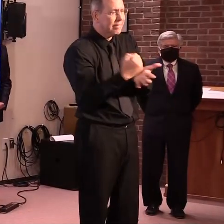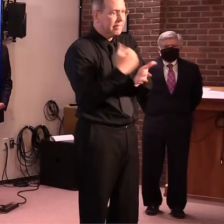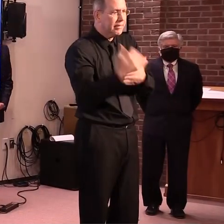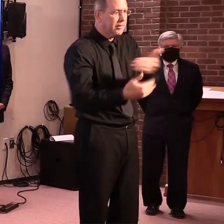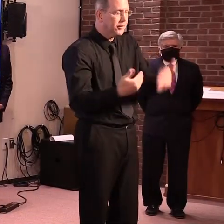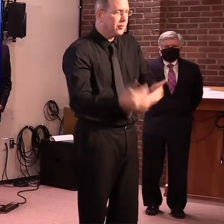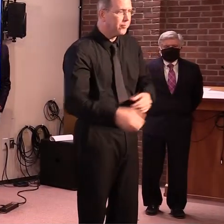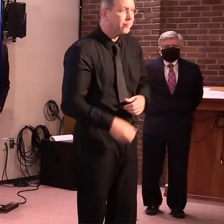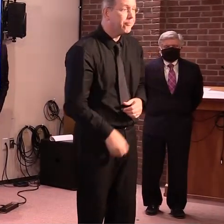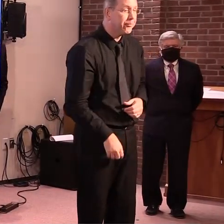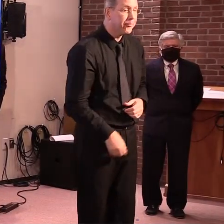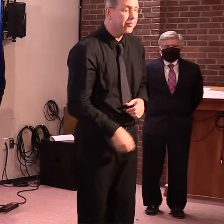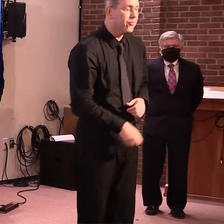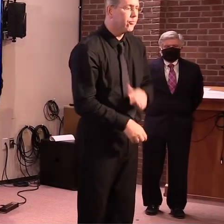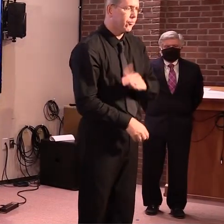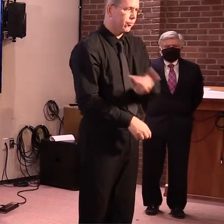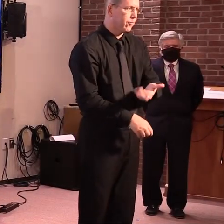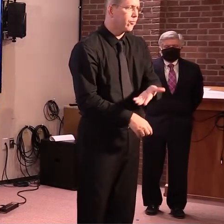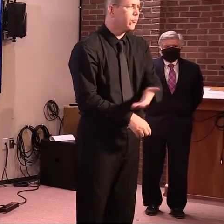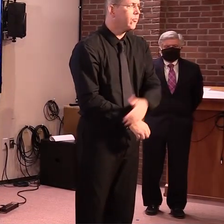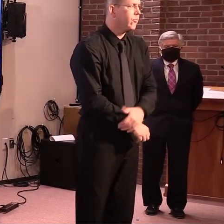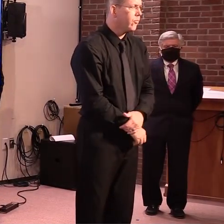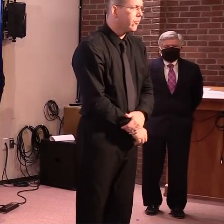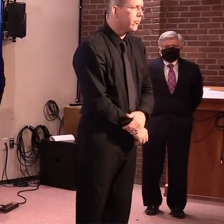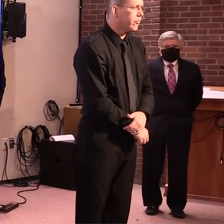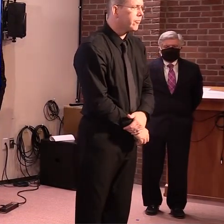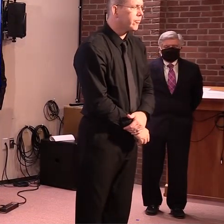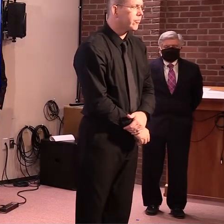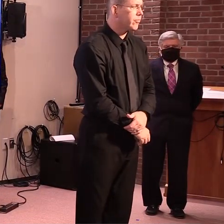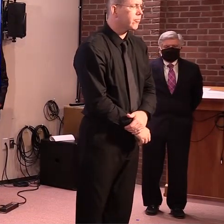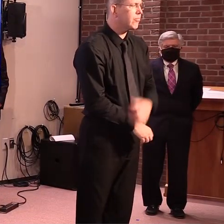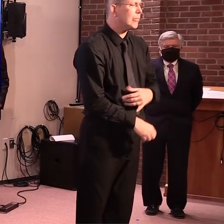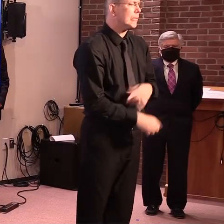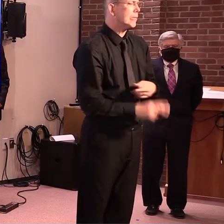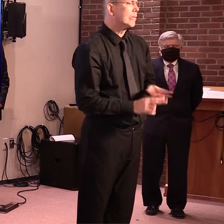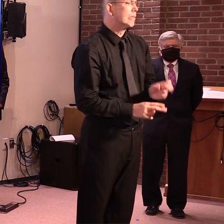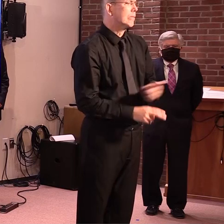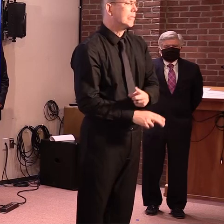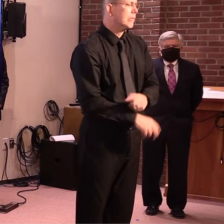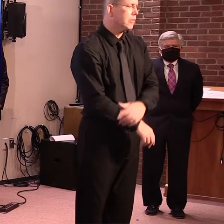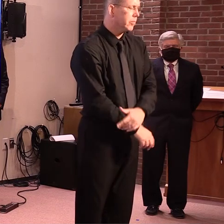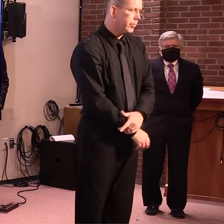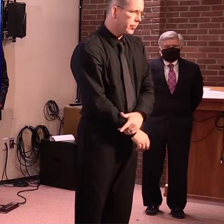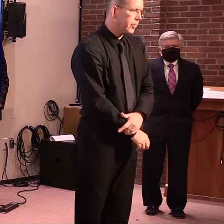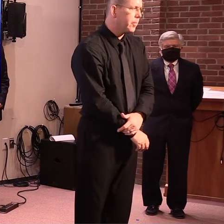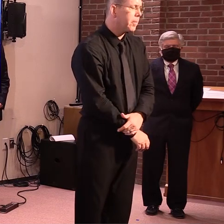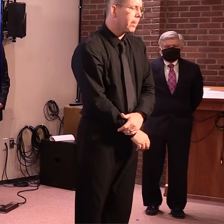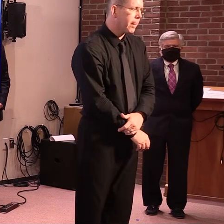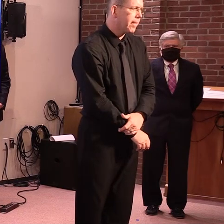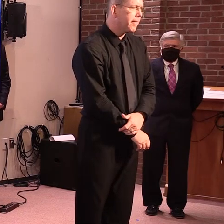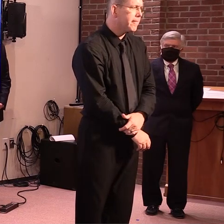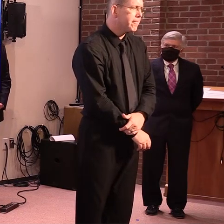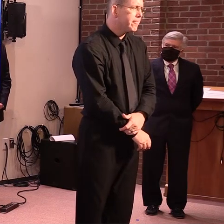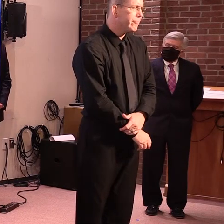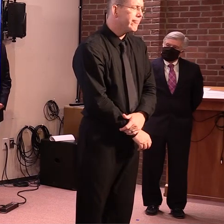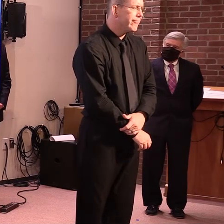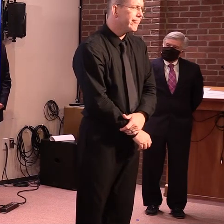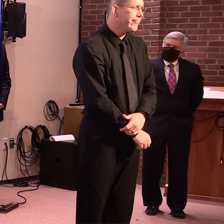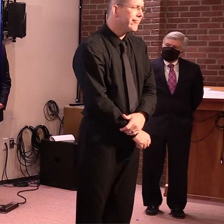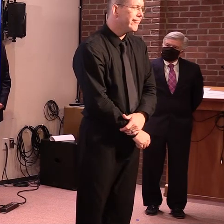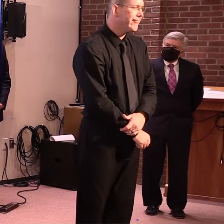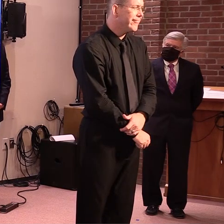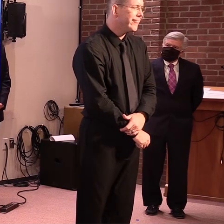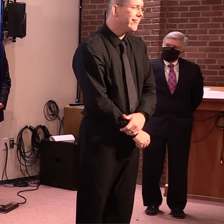Hi, Governor. I'll try to make this as quick as possible. I understand that USCIS, better known